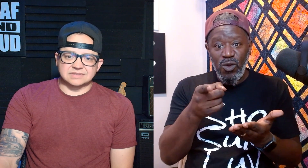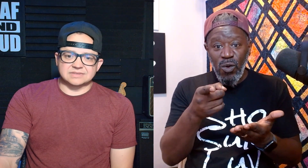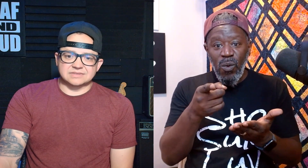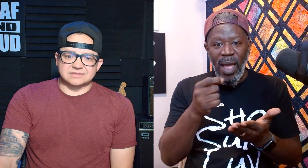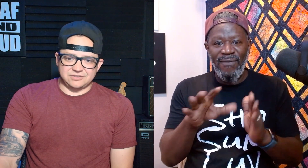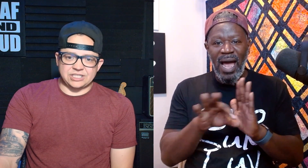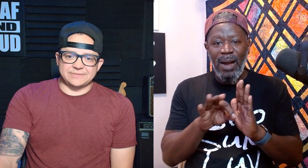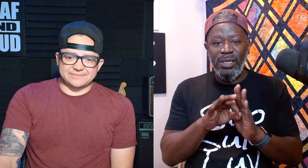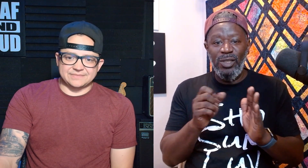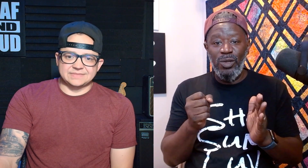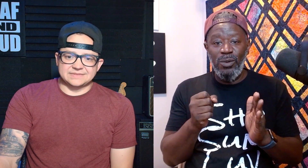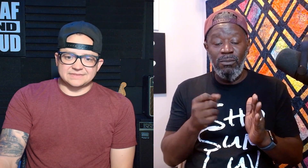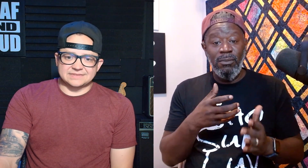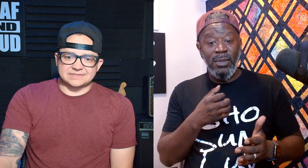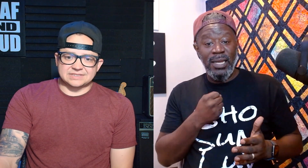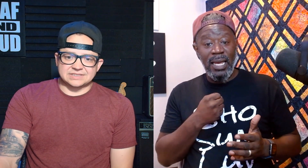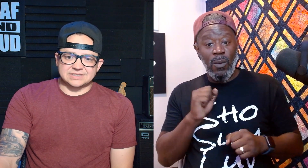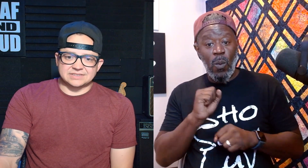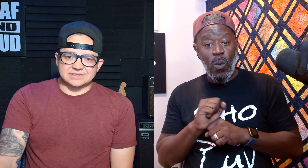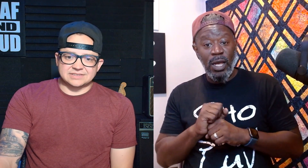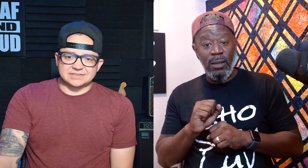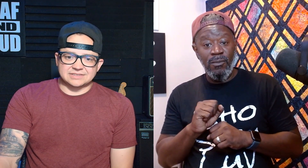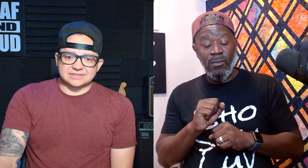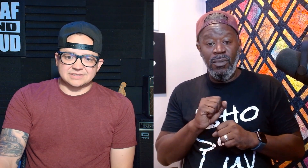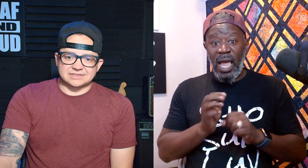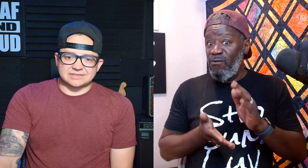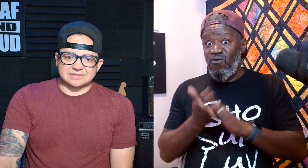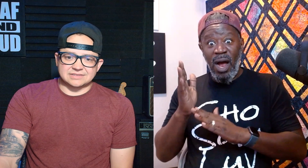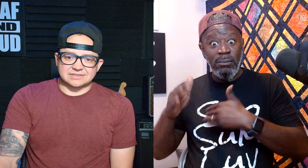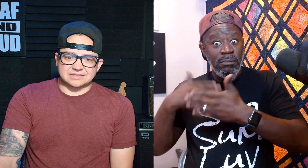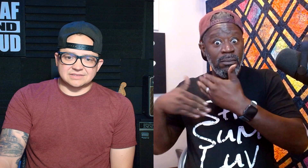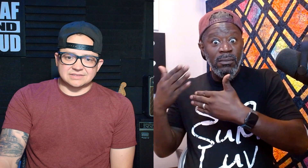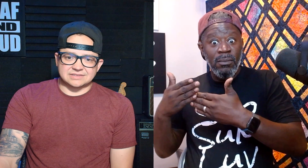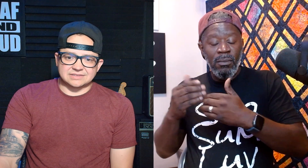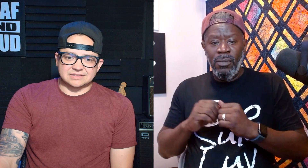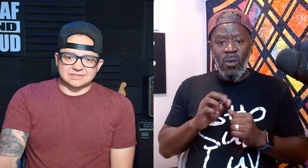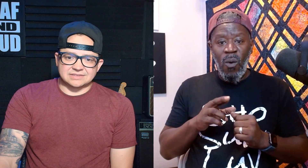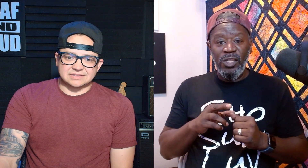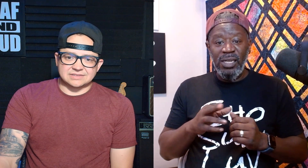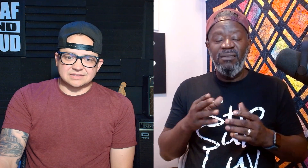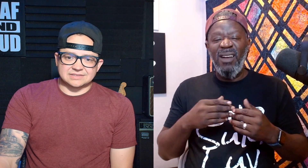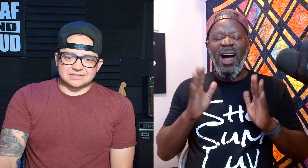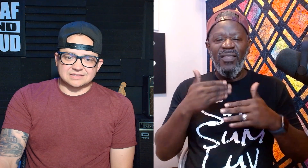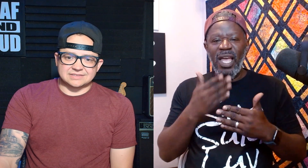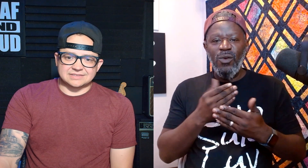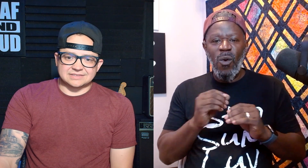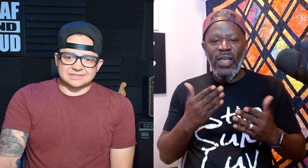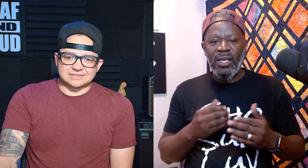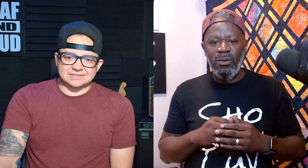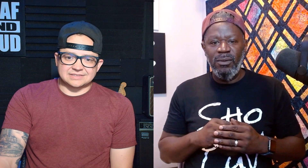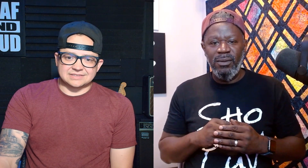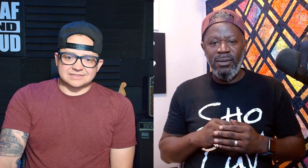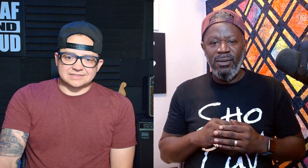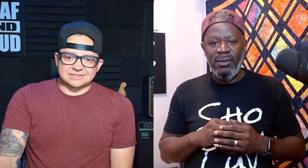So you have the option to take it, work it, and run, or just, thank you, no